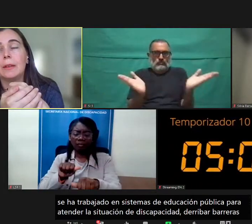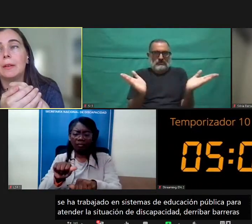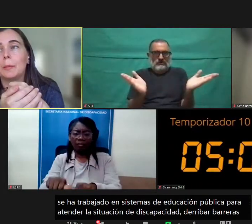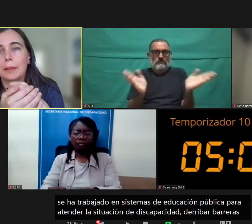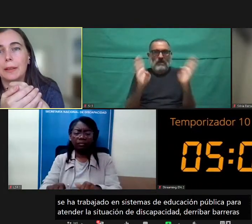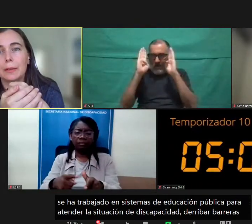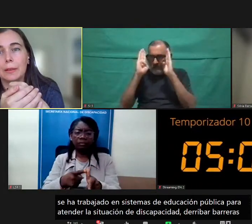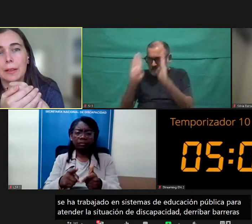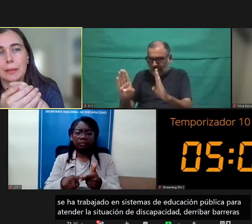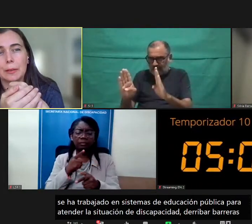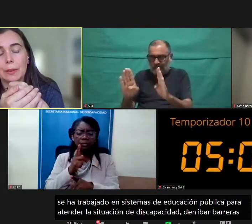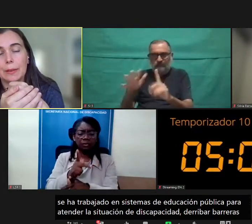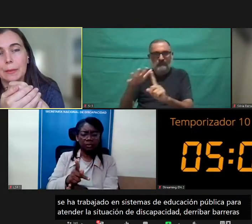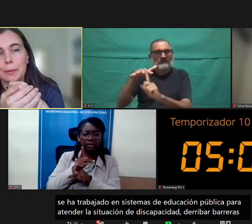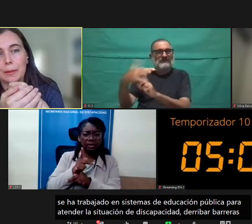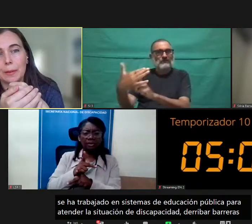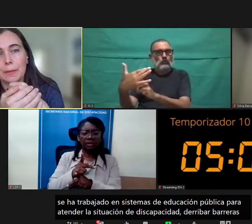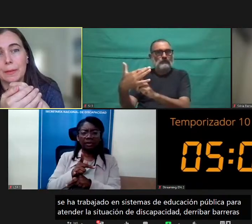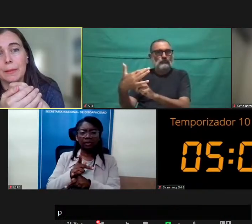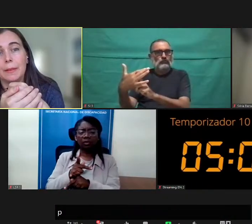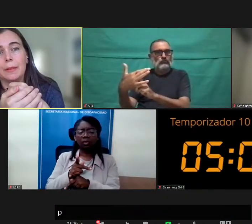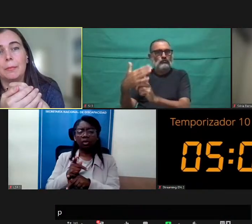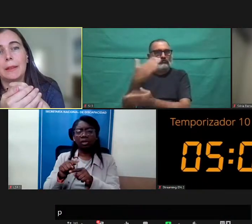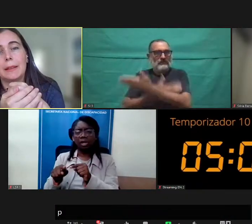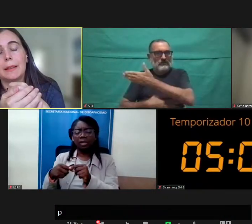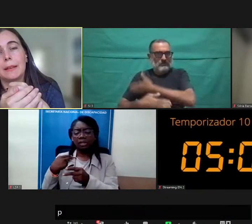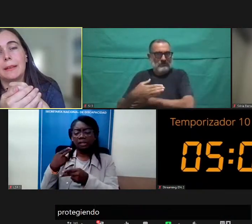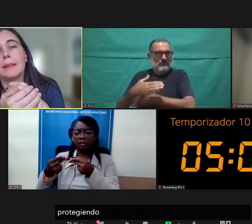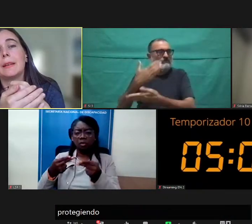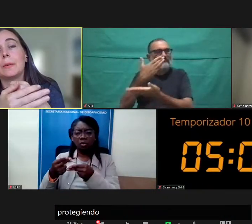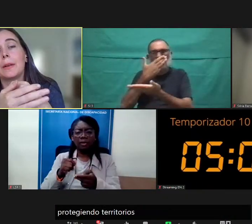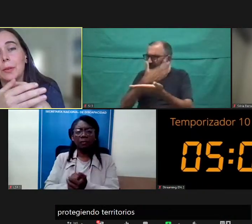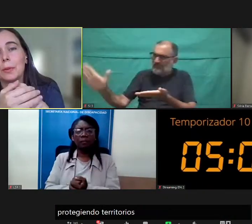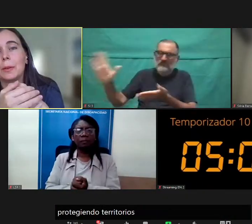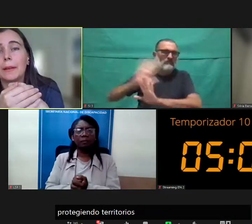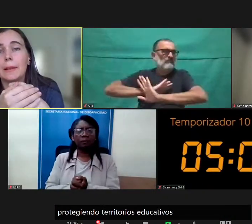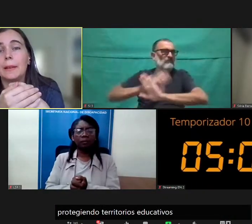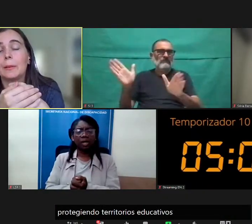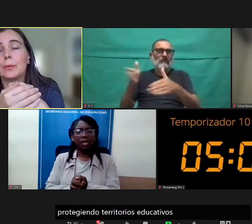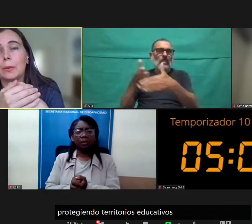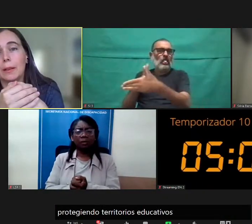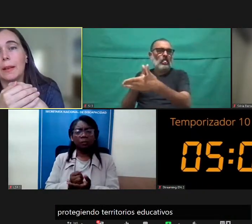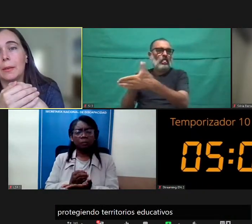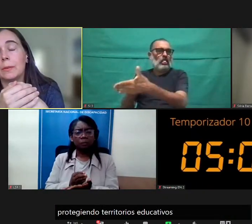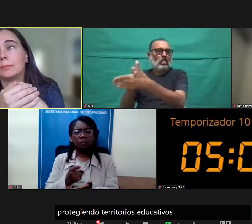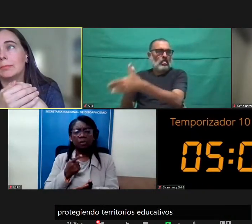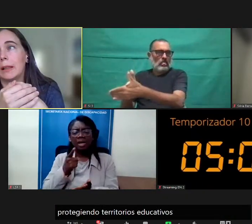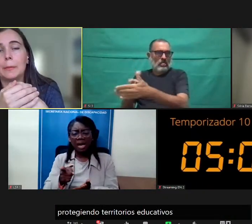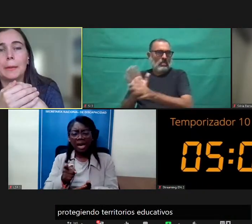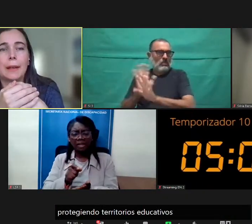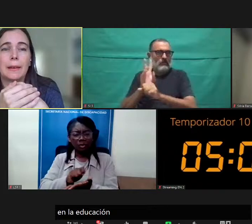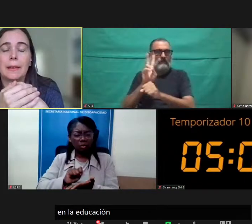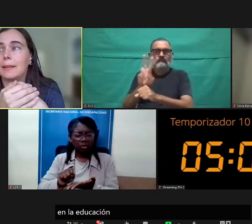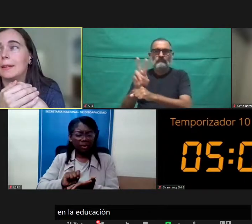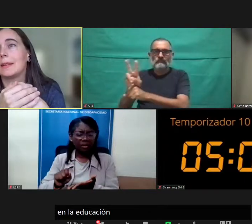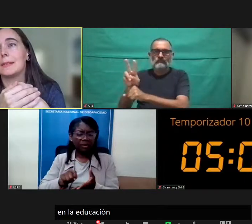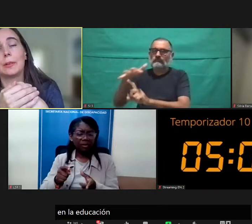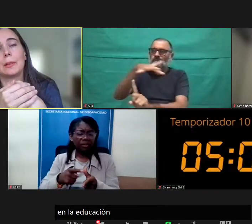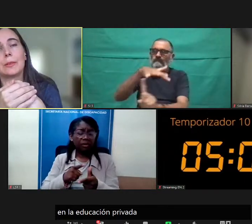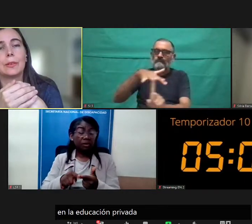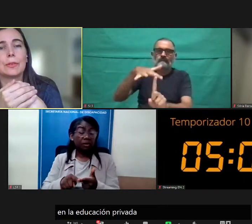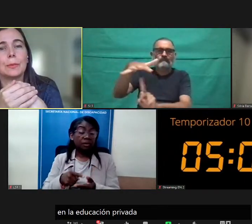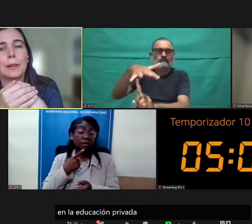work on the barriers and work on the advancements promoting better education in private education